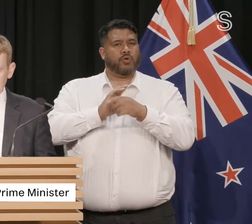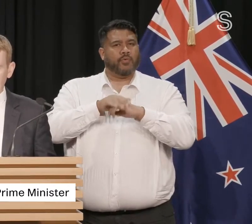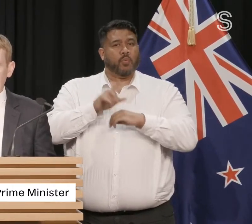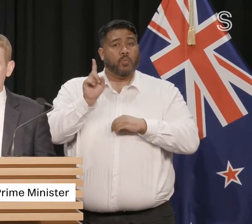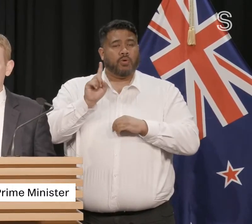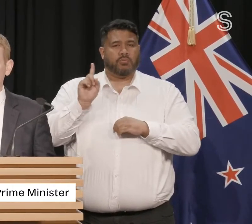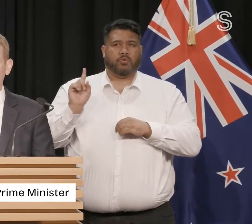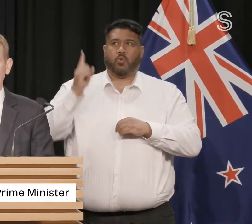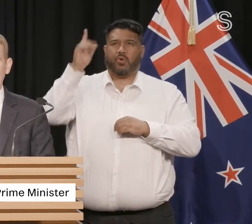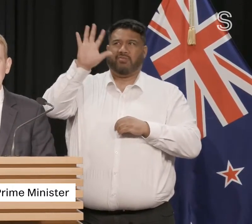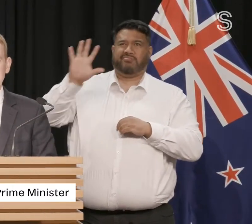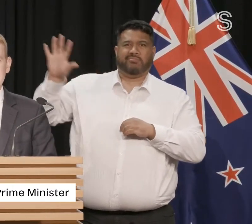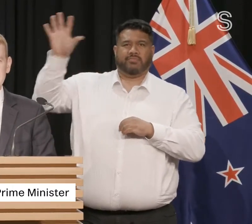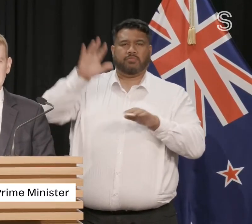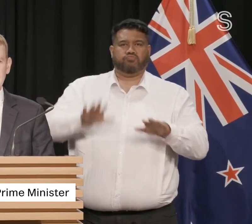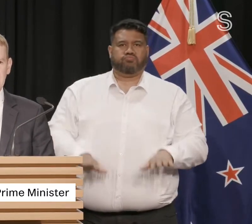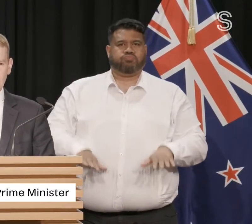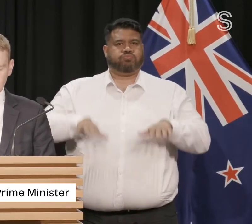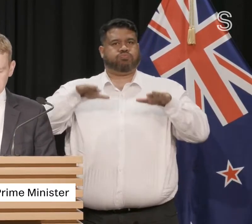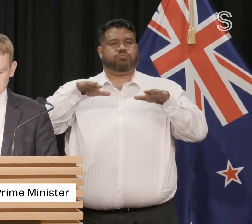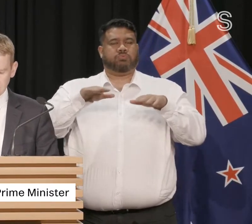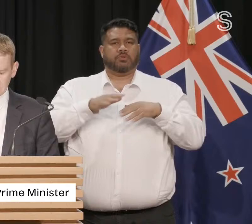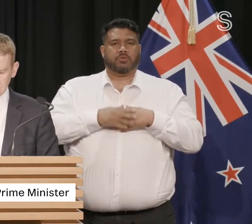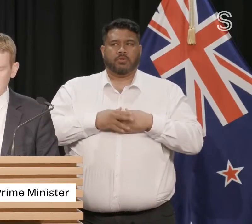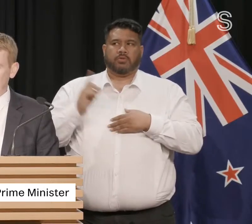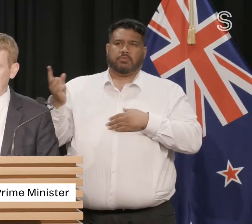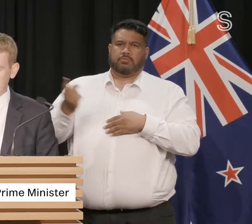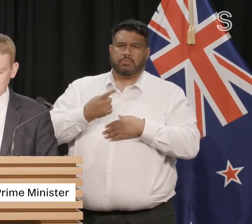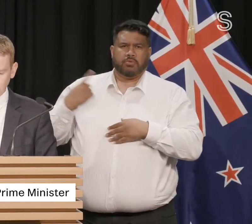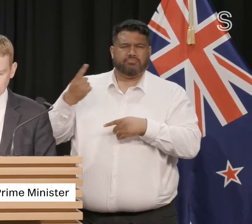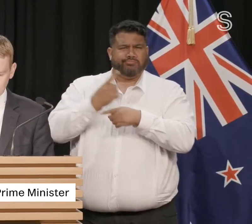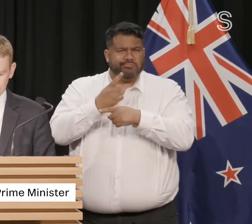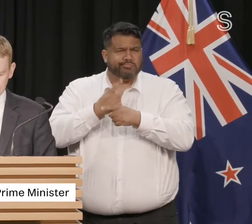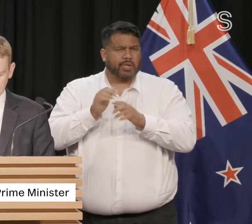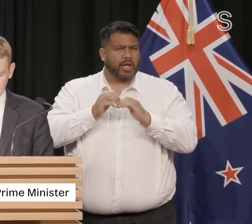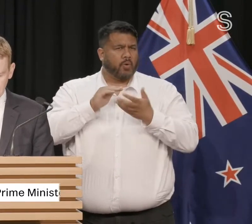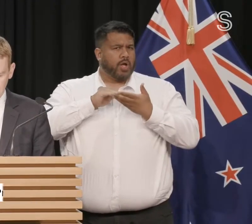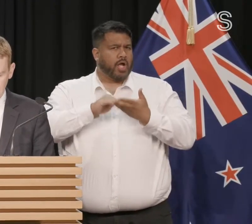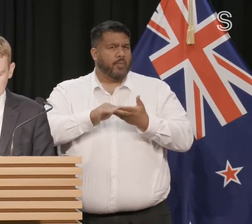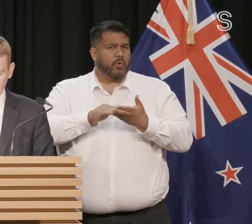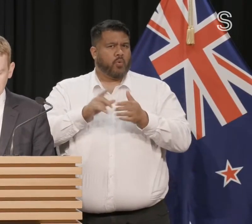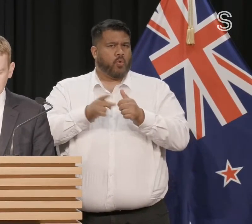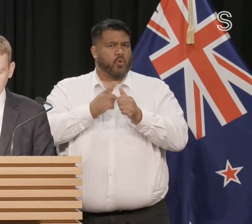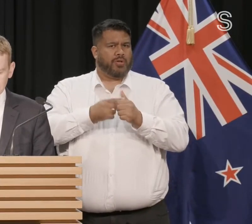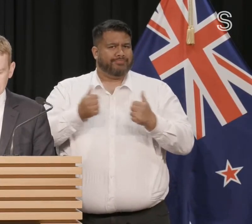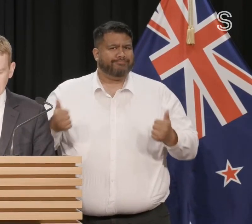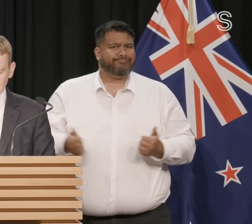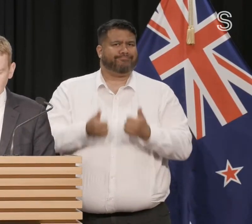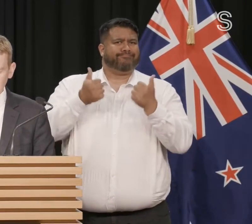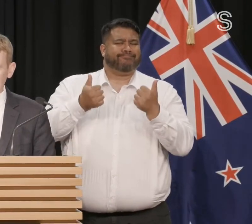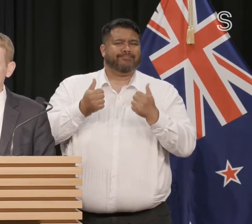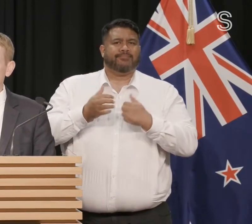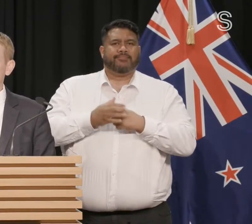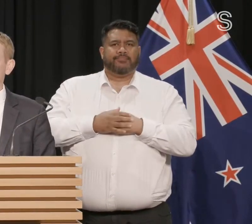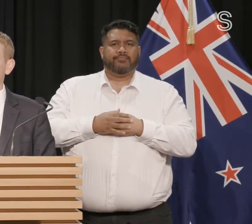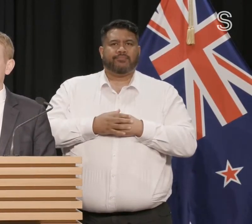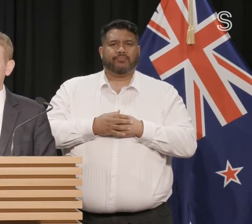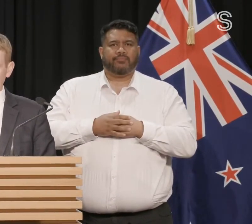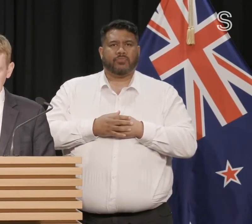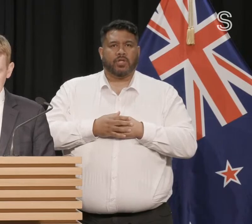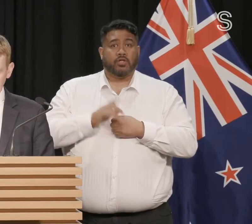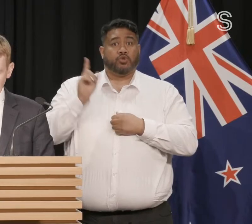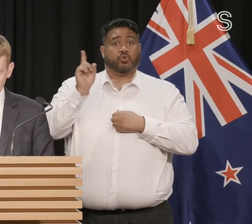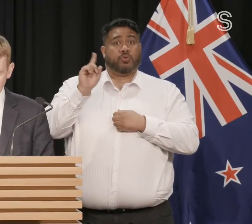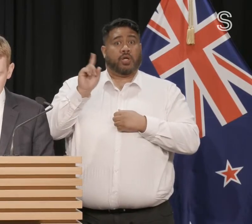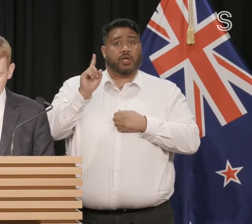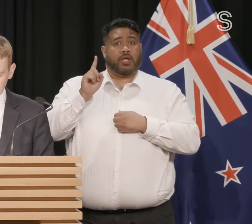playing its part to get our biggest city back on its feet as quickly as possible. As at 1 o'clock today, Northland also